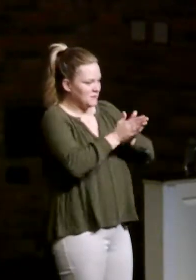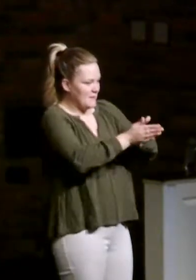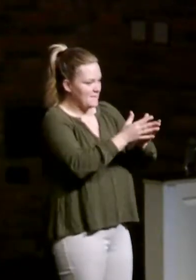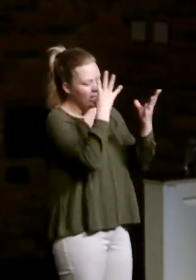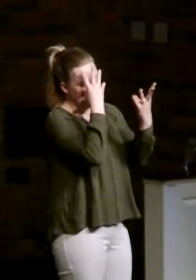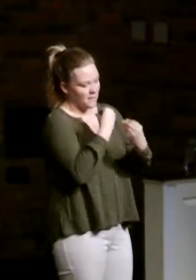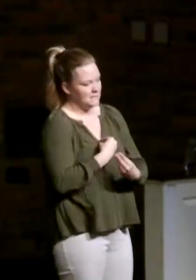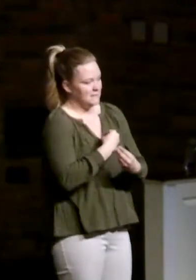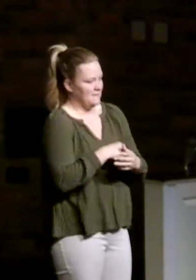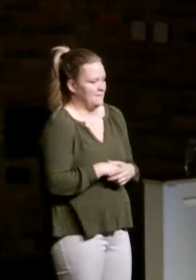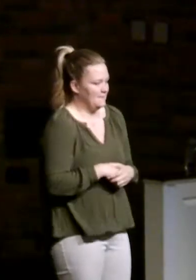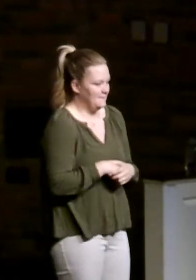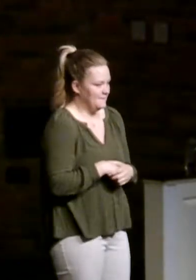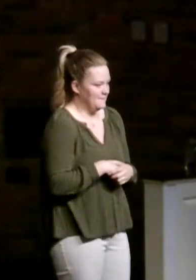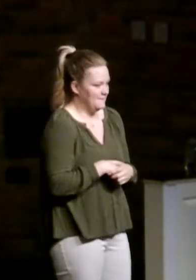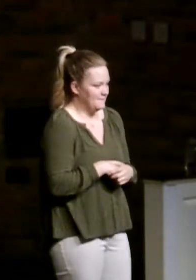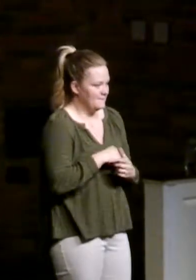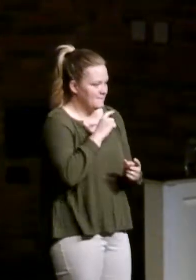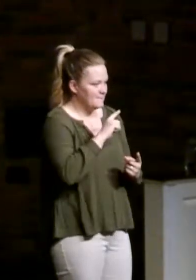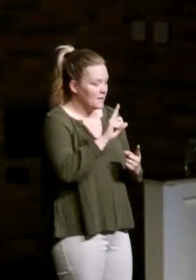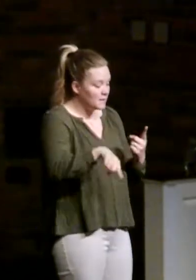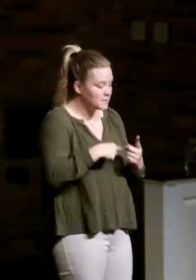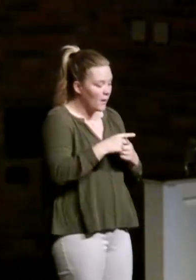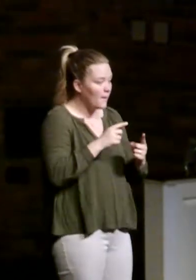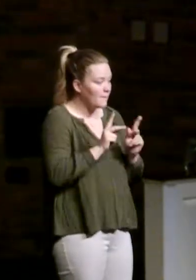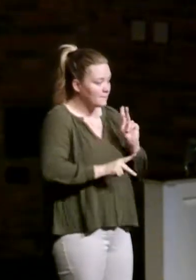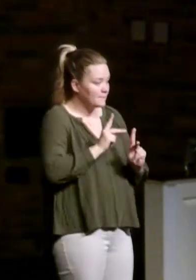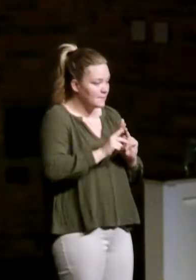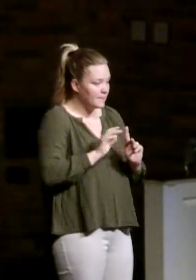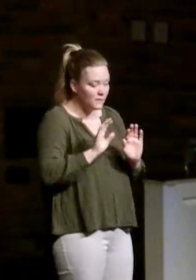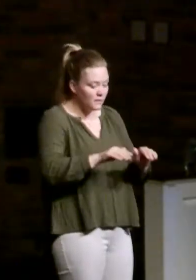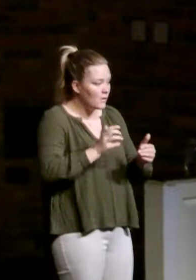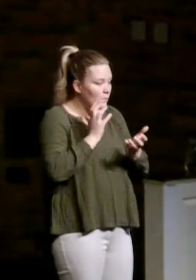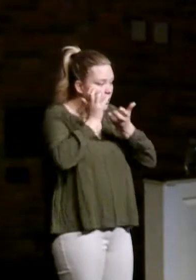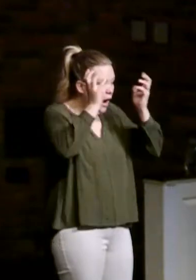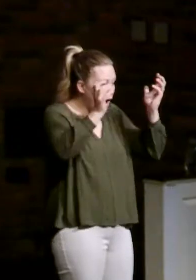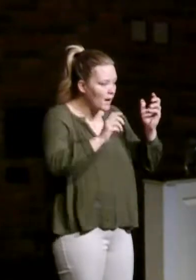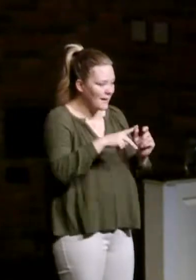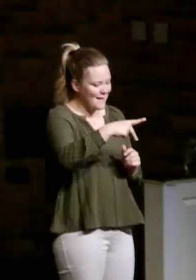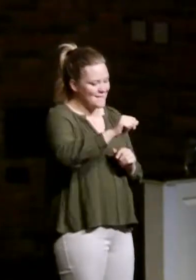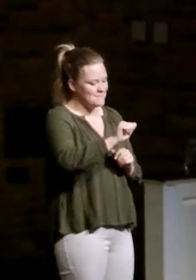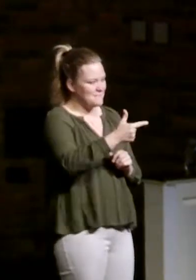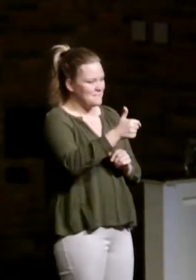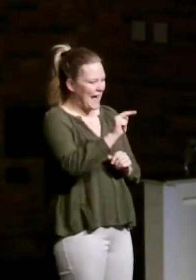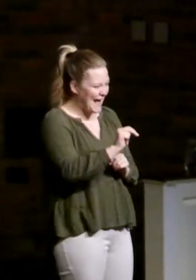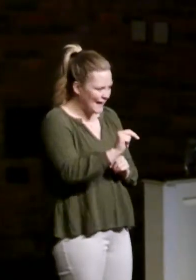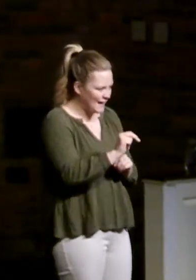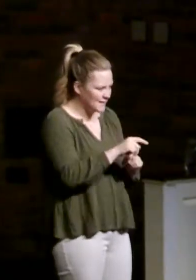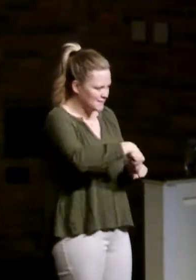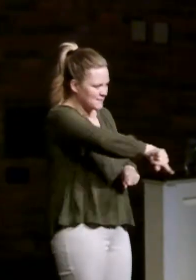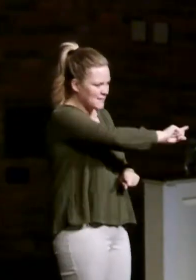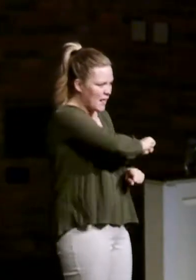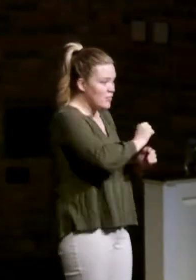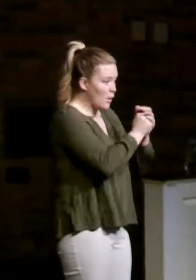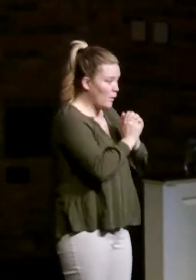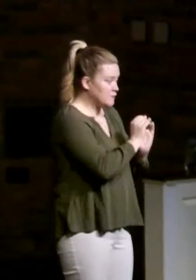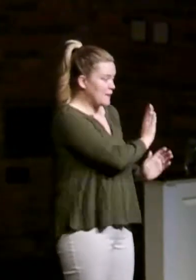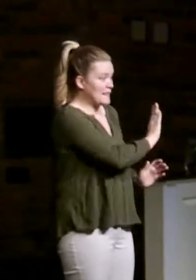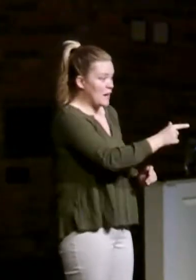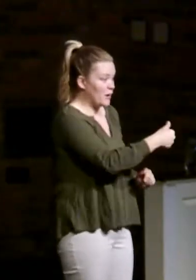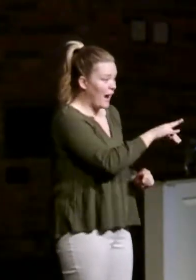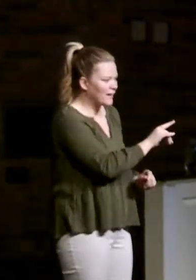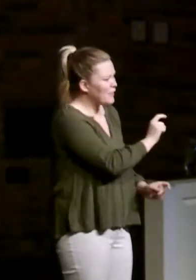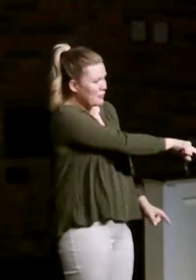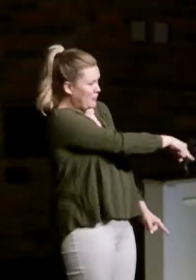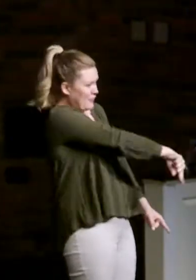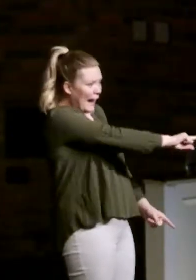asleep. So many commentators write about this. Here, the pagan worshiping their own God, they have it right. They're doing the right kinds of